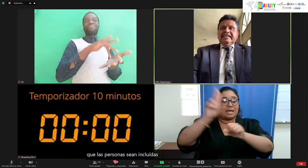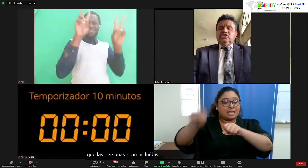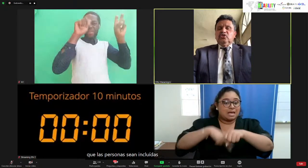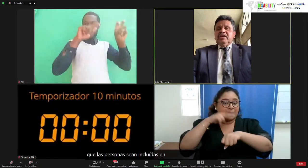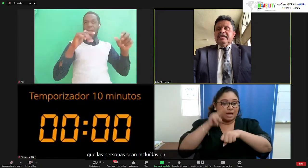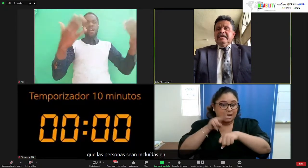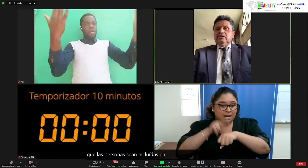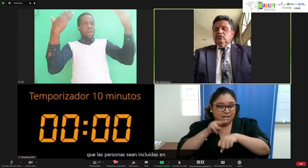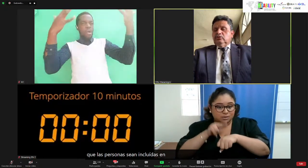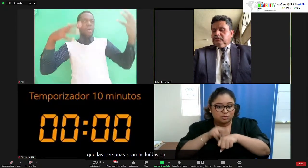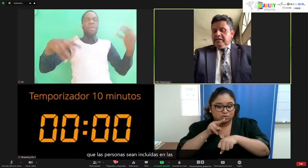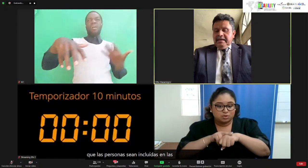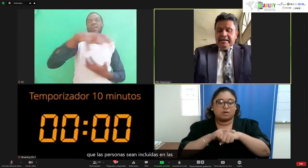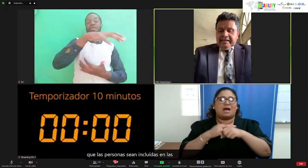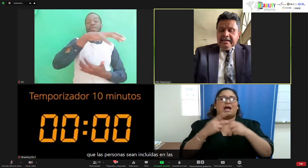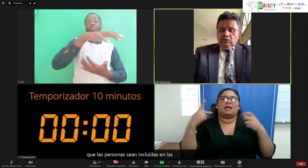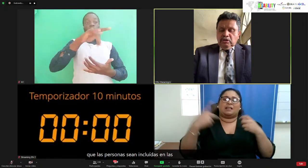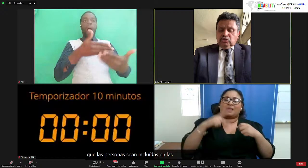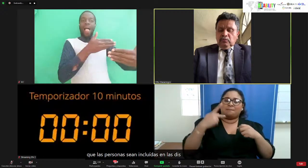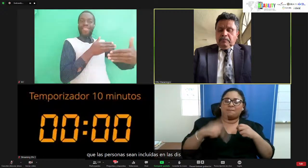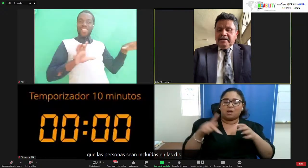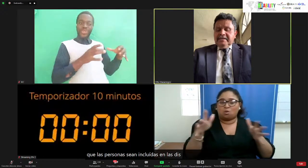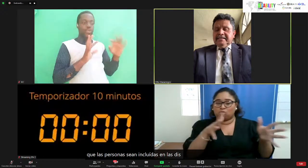that national laws